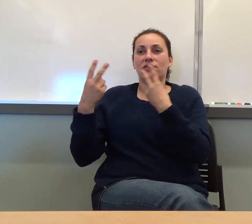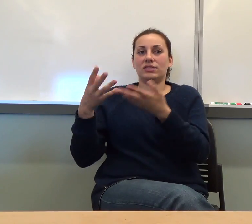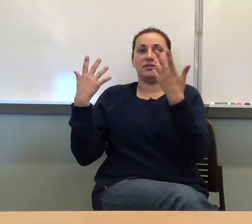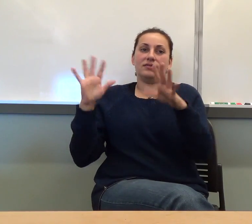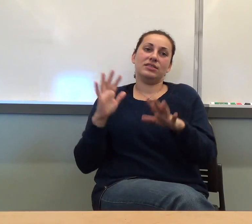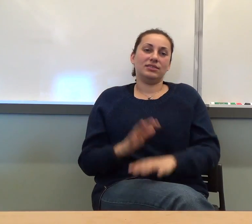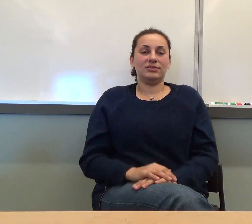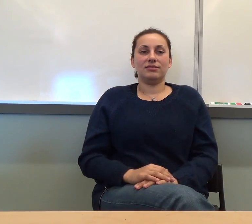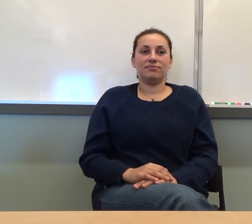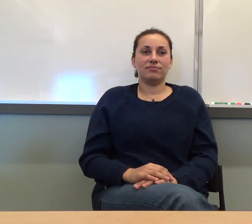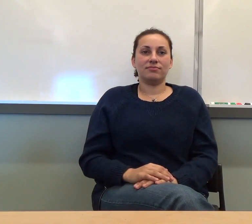That's the way they are.